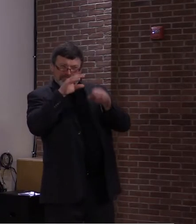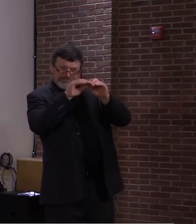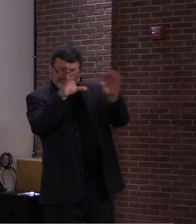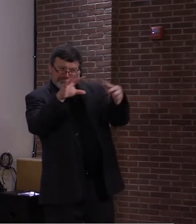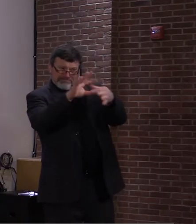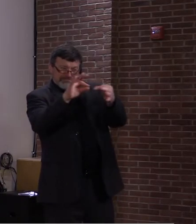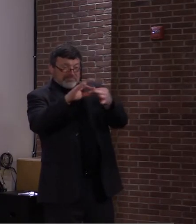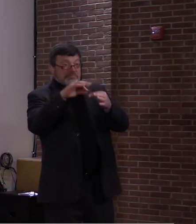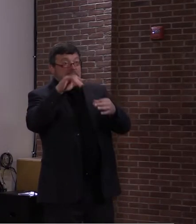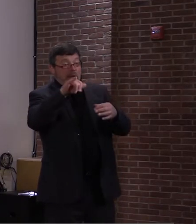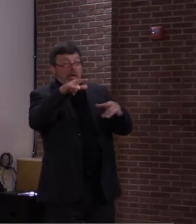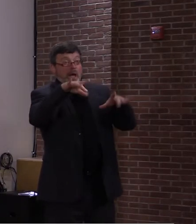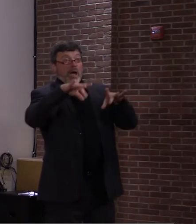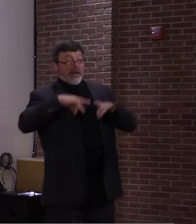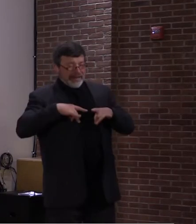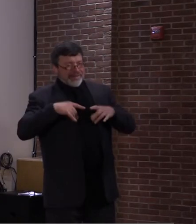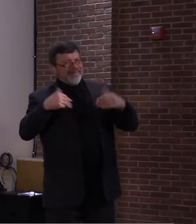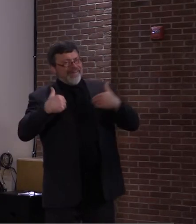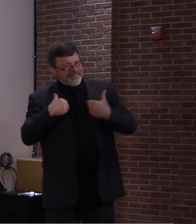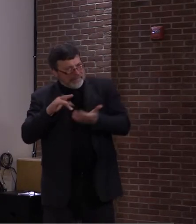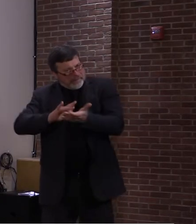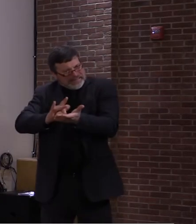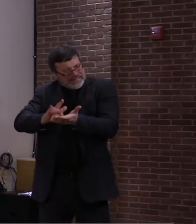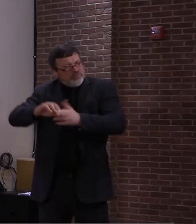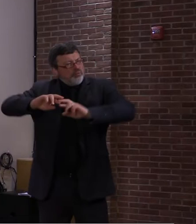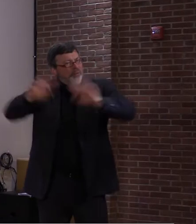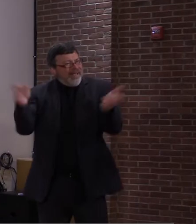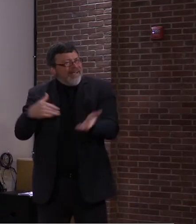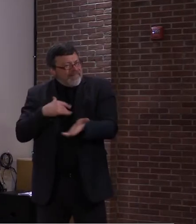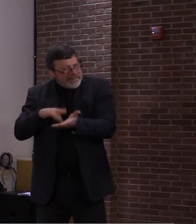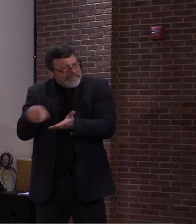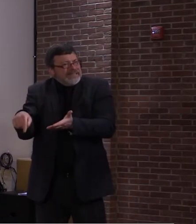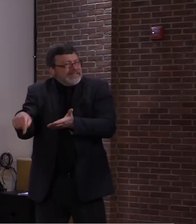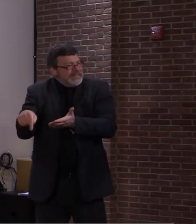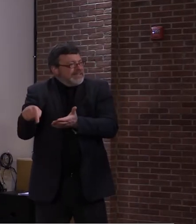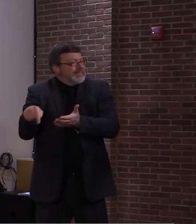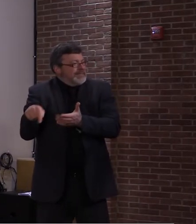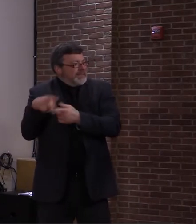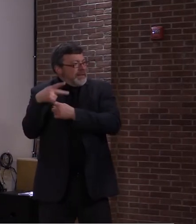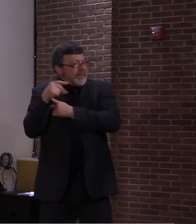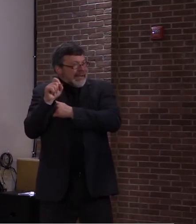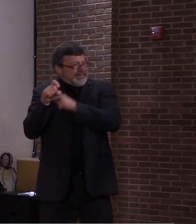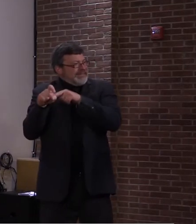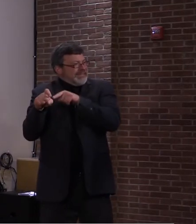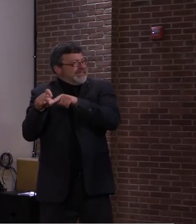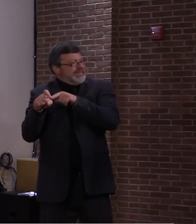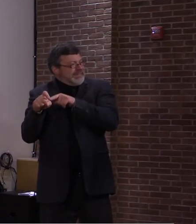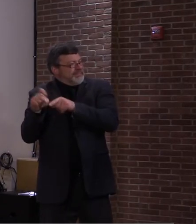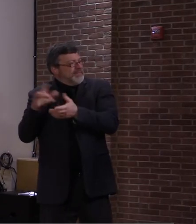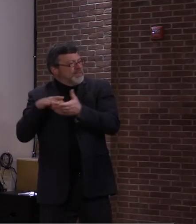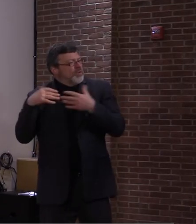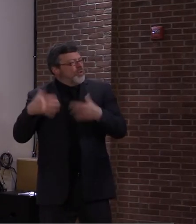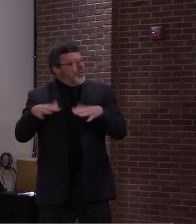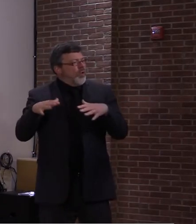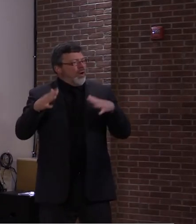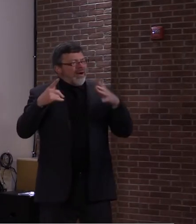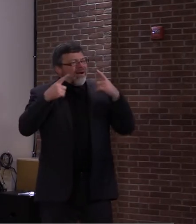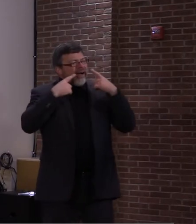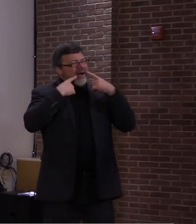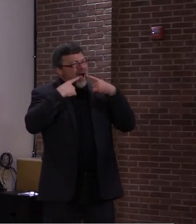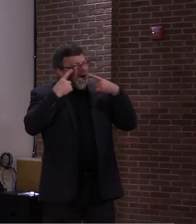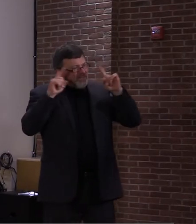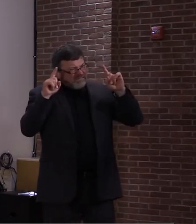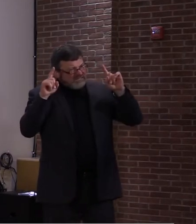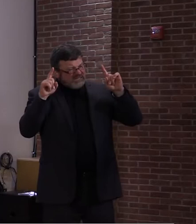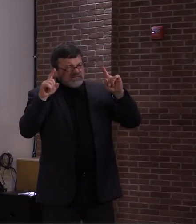all of the clinical trials. There should be very little reason to fear it, because you won't be given the drug if